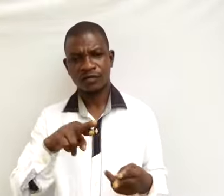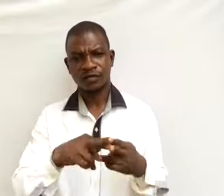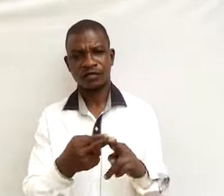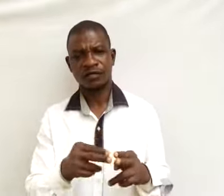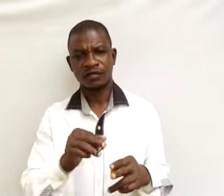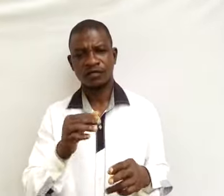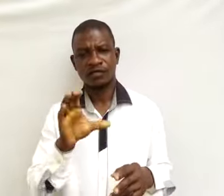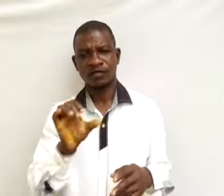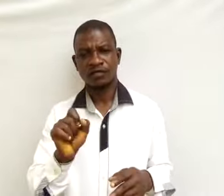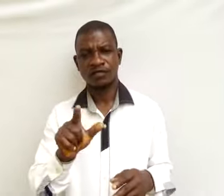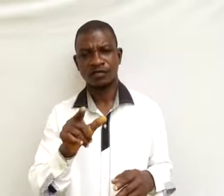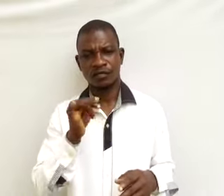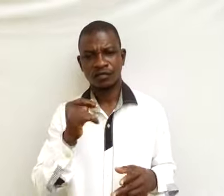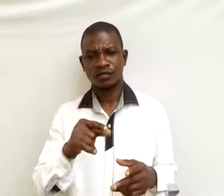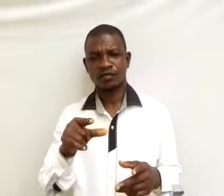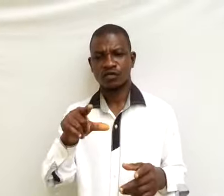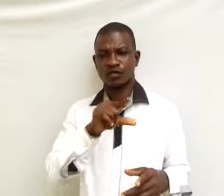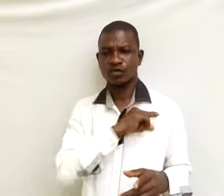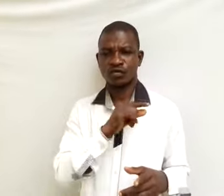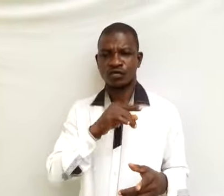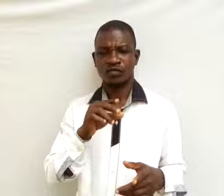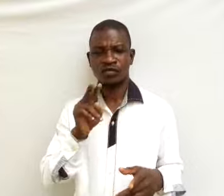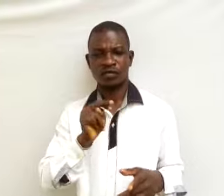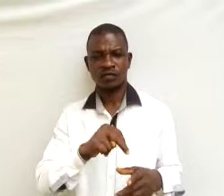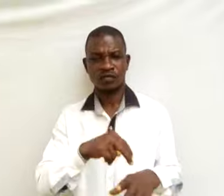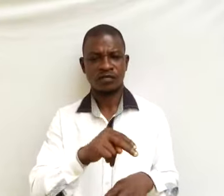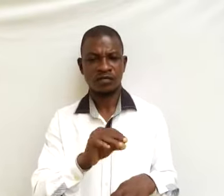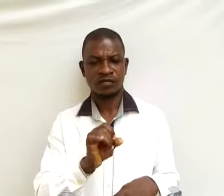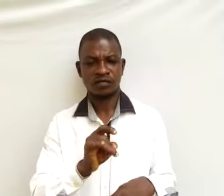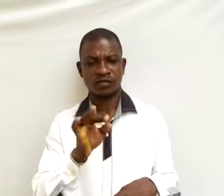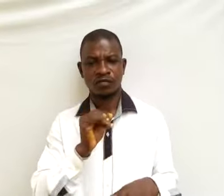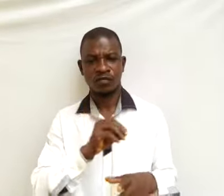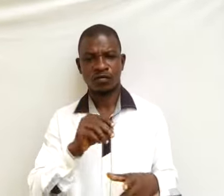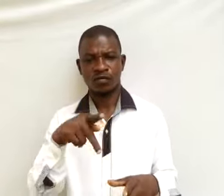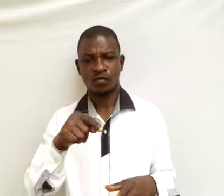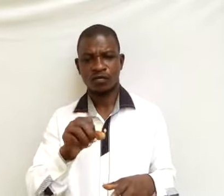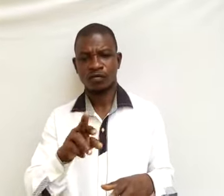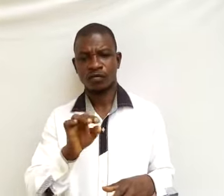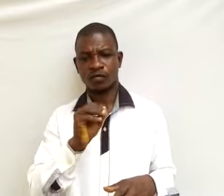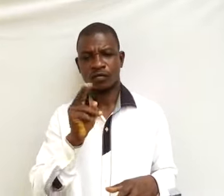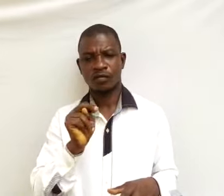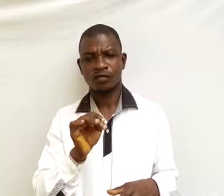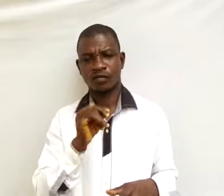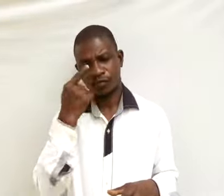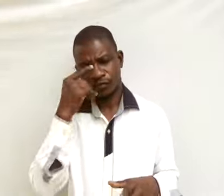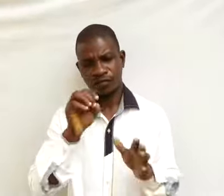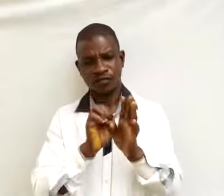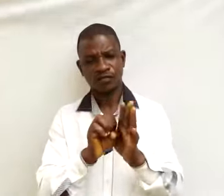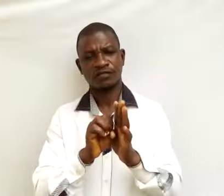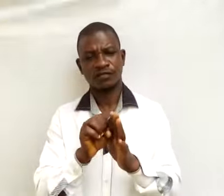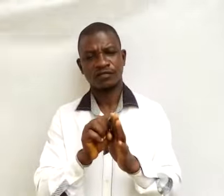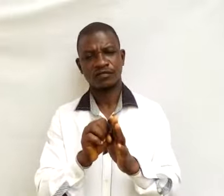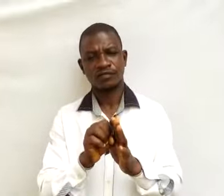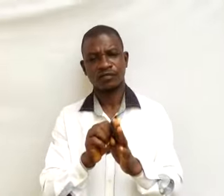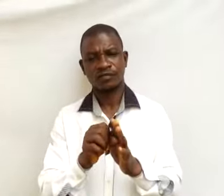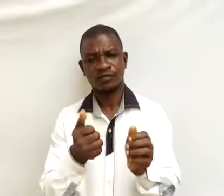clause, which qualifies nouns or pronouns. For example, everybody